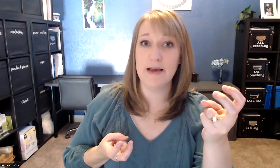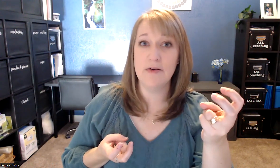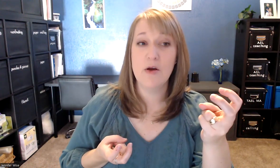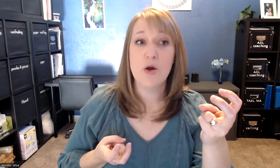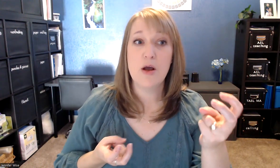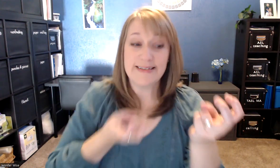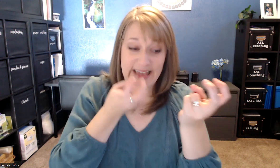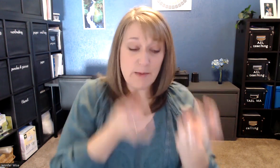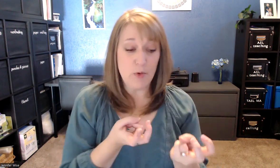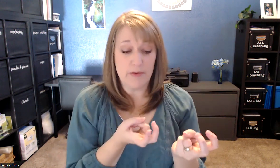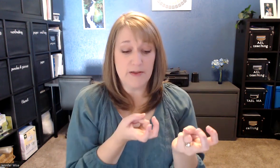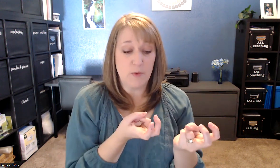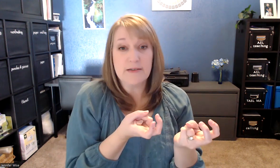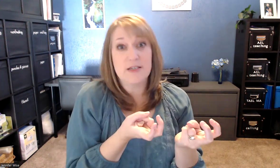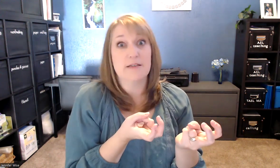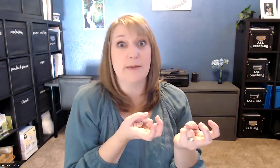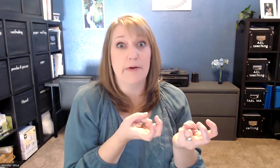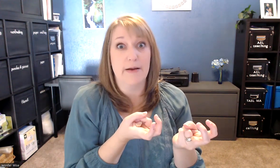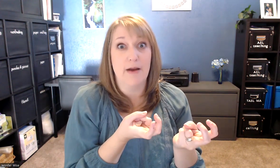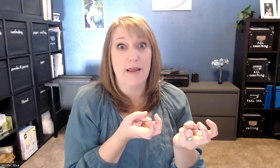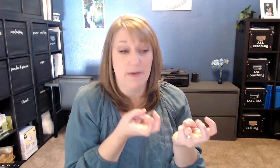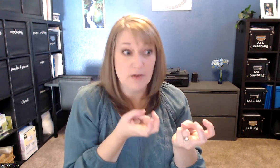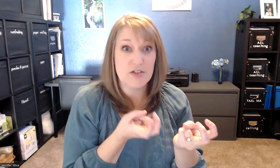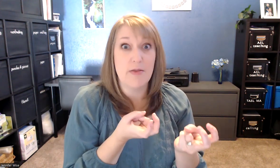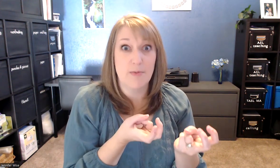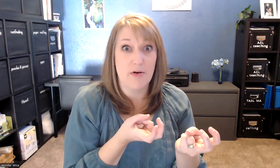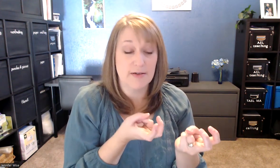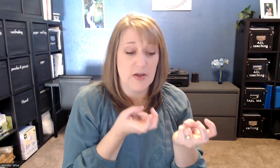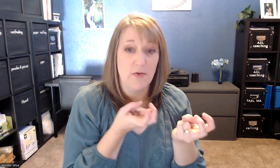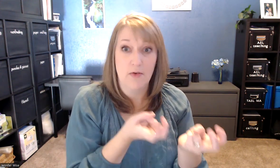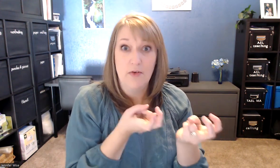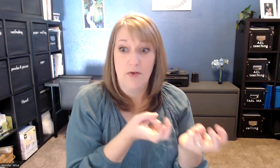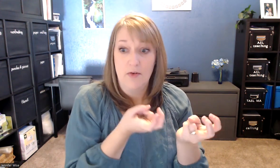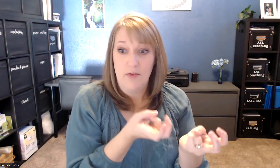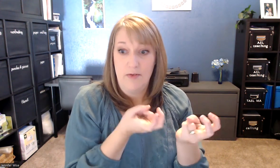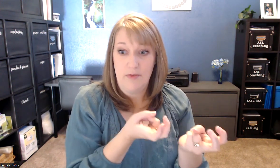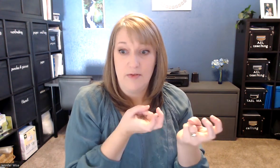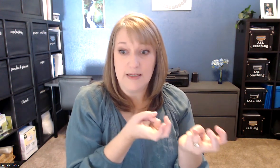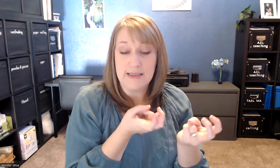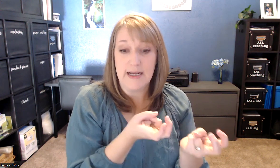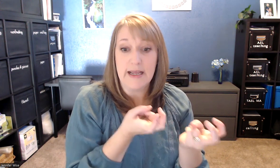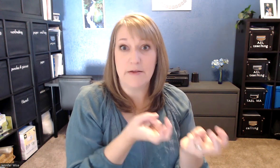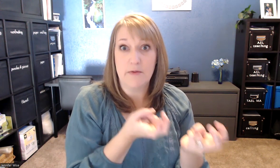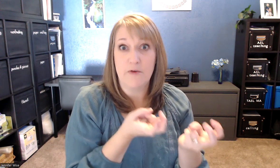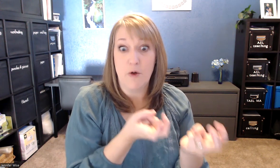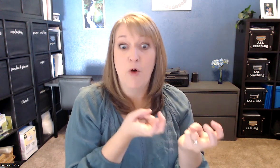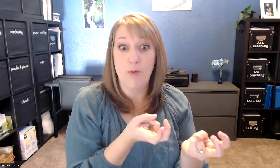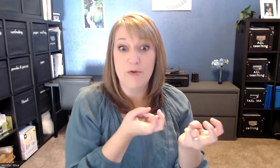out. A skateboard, the wheels don't separate, right? They're all just on the board. So they stay together for the whole